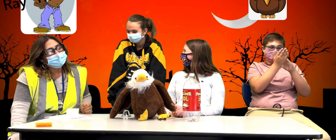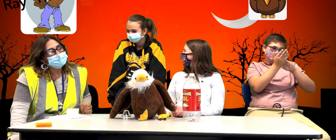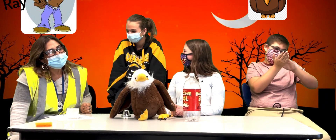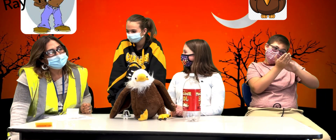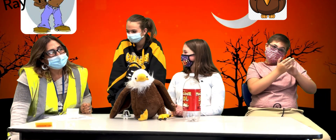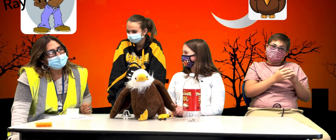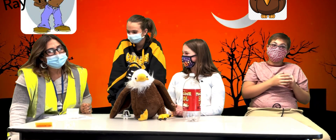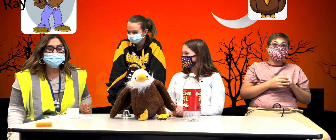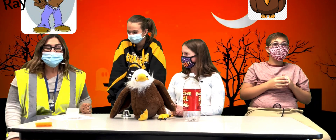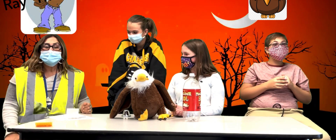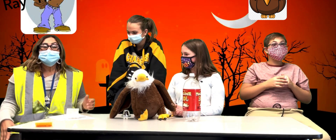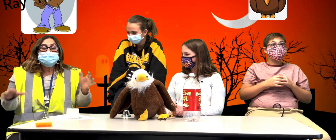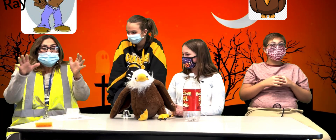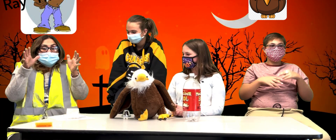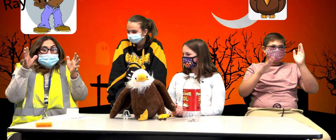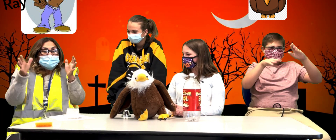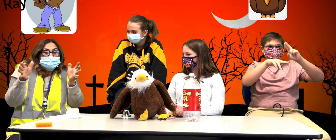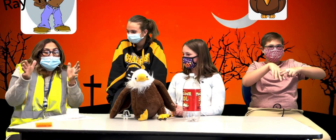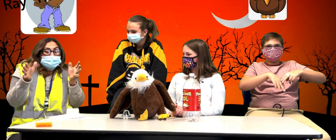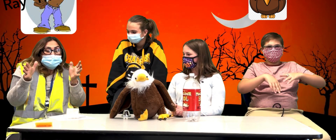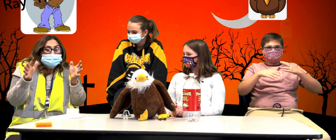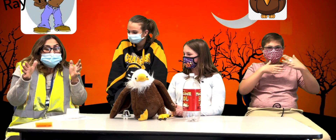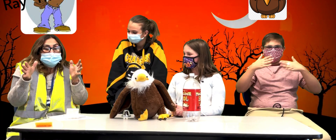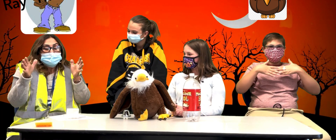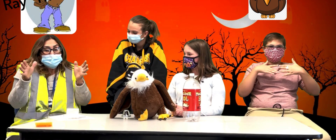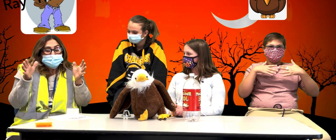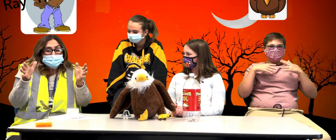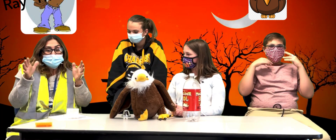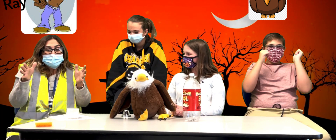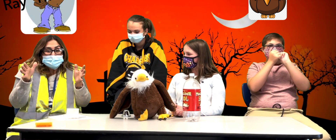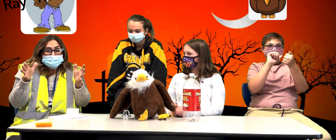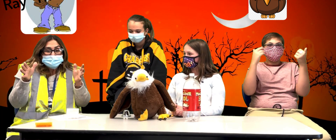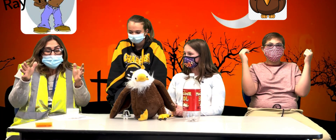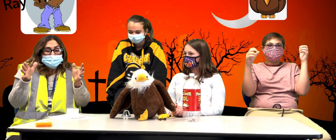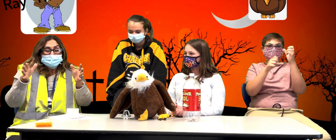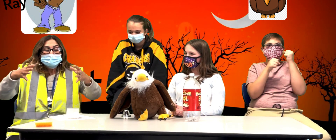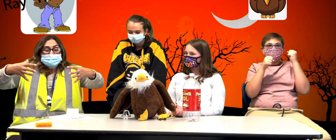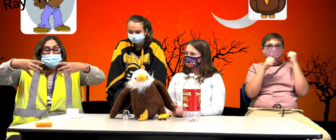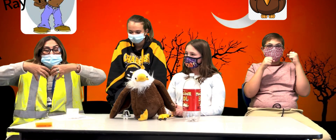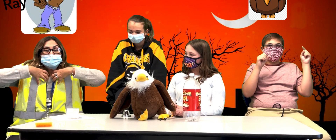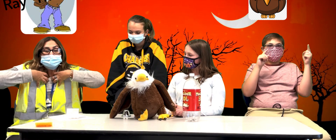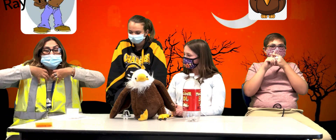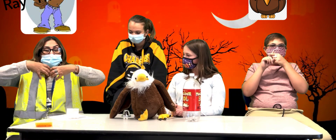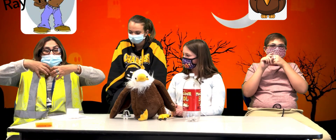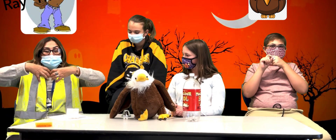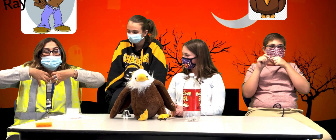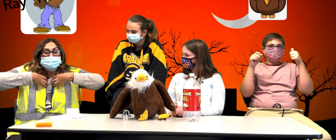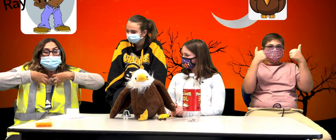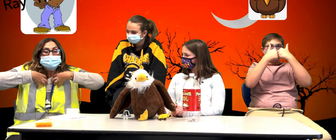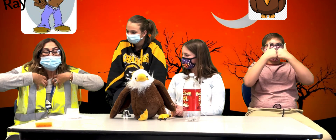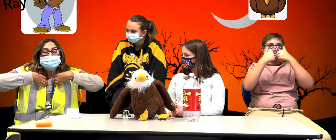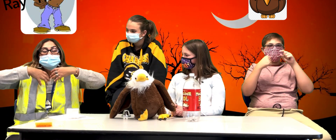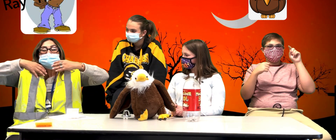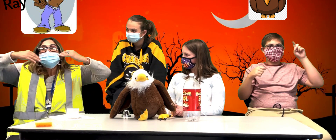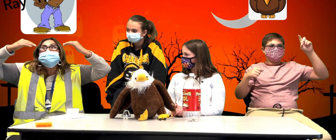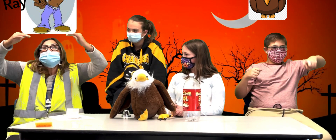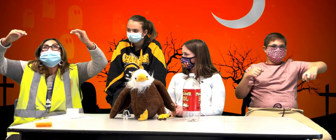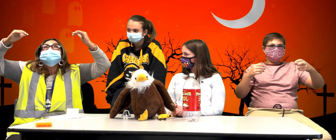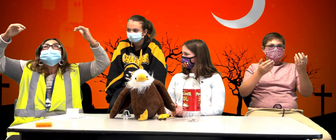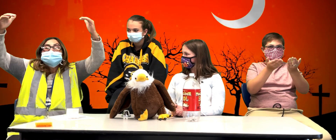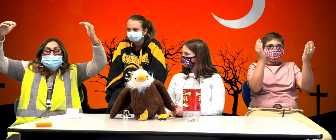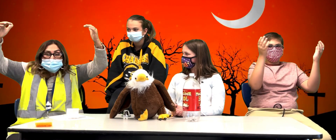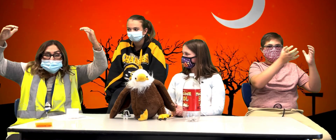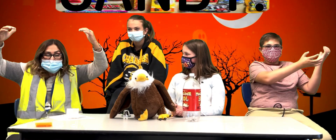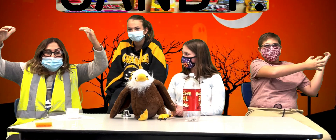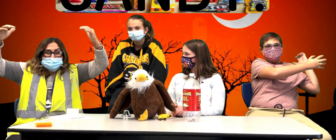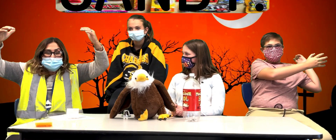It's all in fun, but how do we win our first battle? We need to bring in the